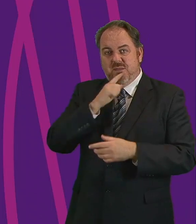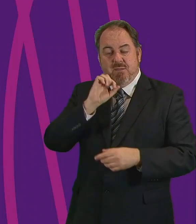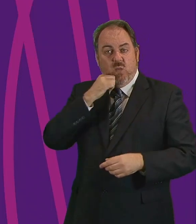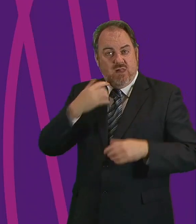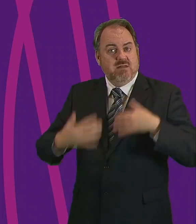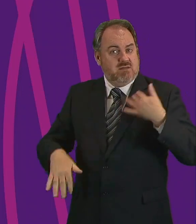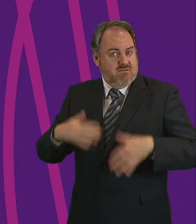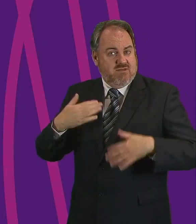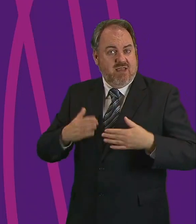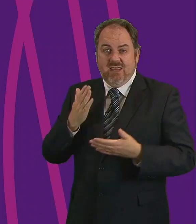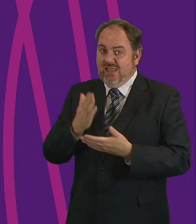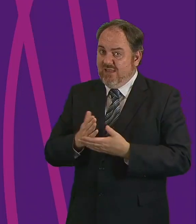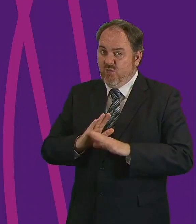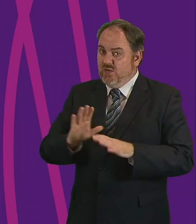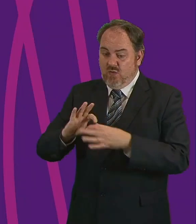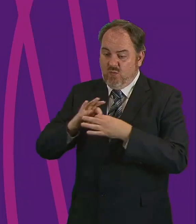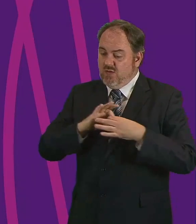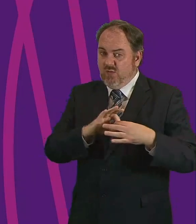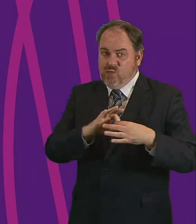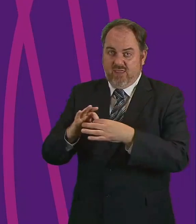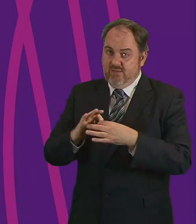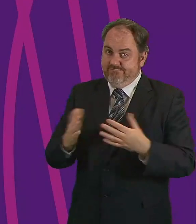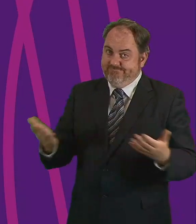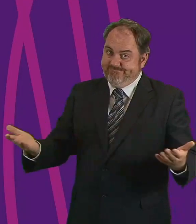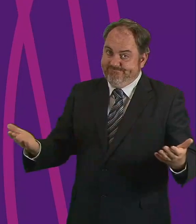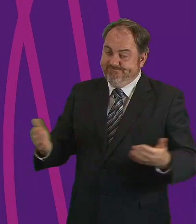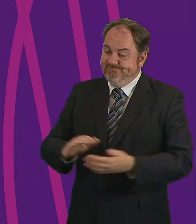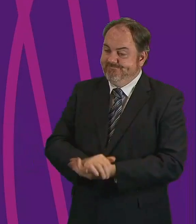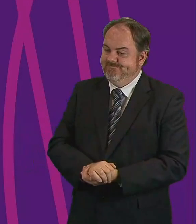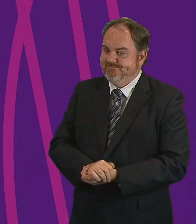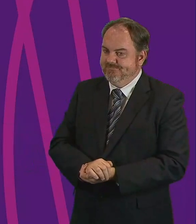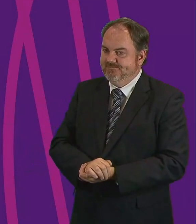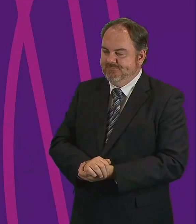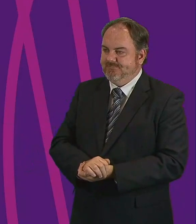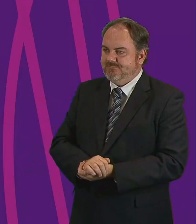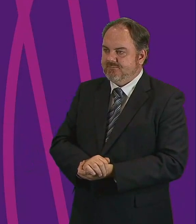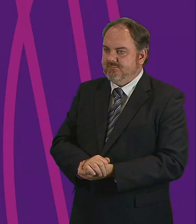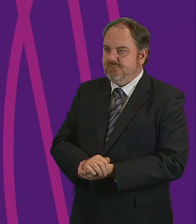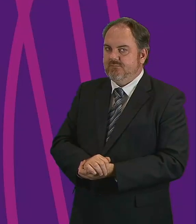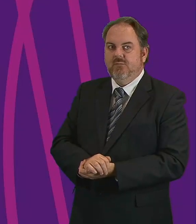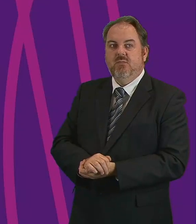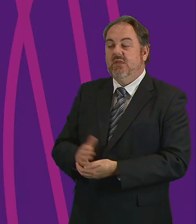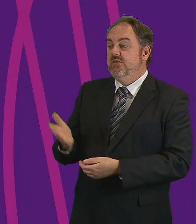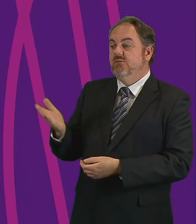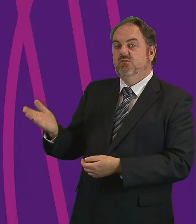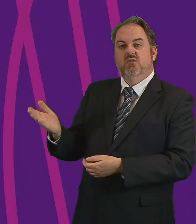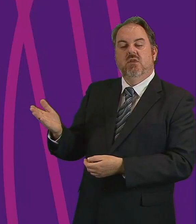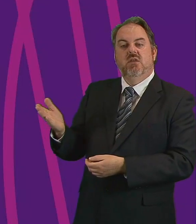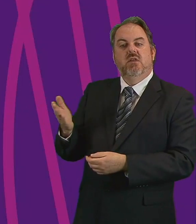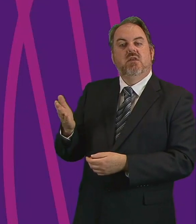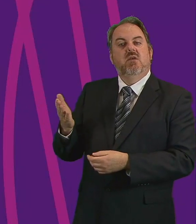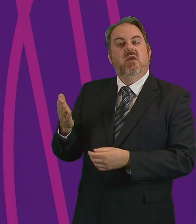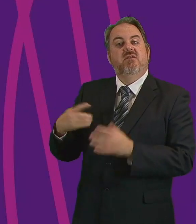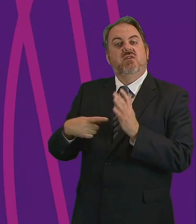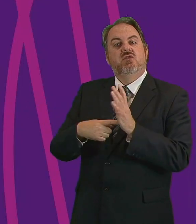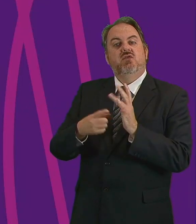of this well. Thank you. The last of the open debate contributions is from Tom Arthur.